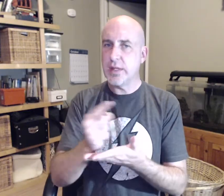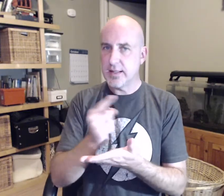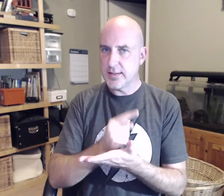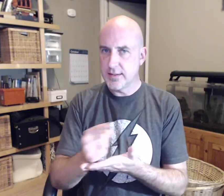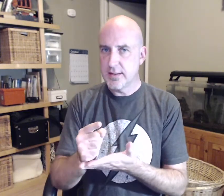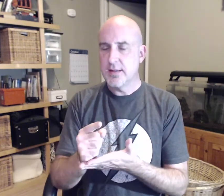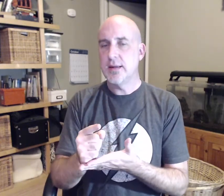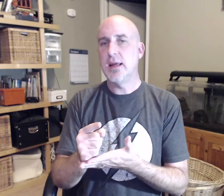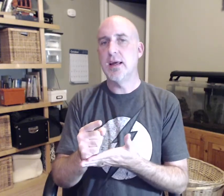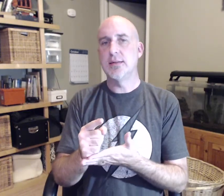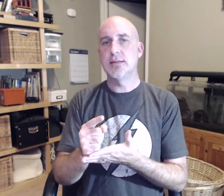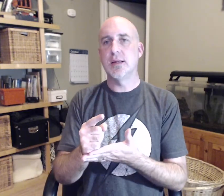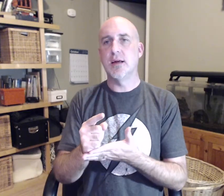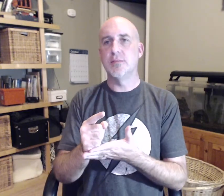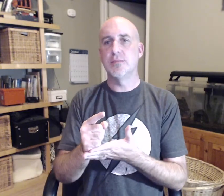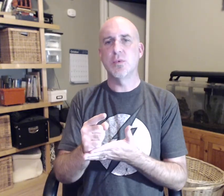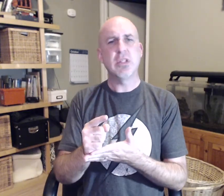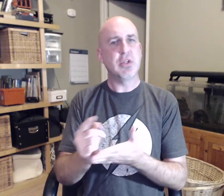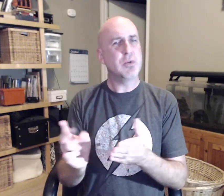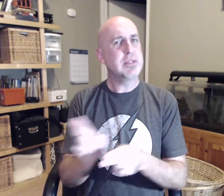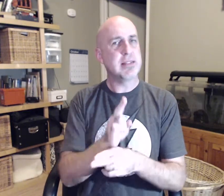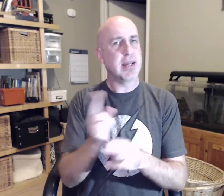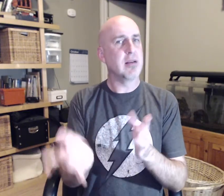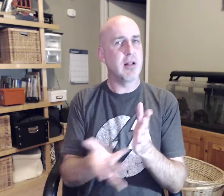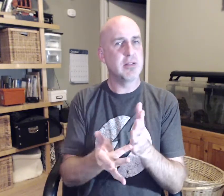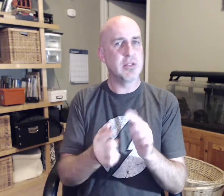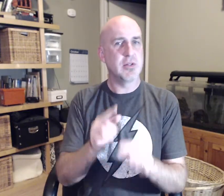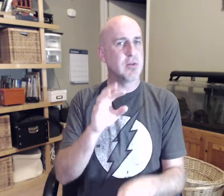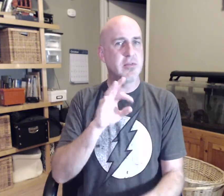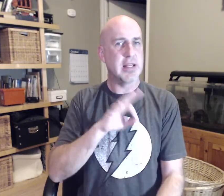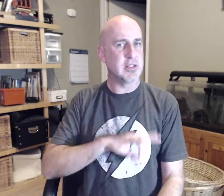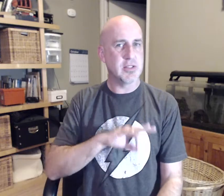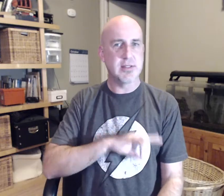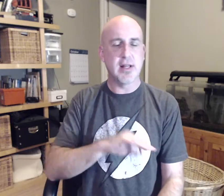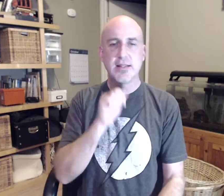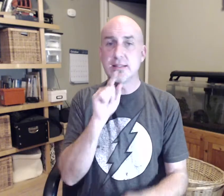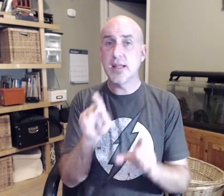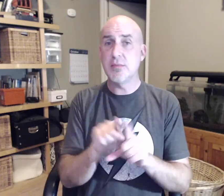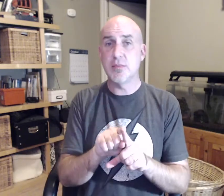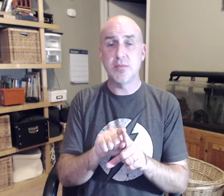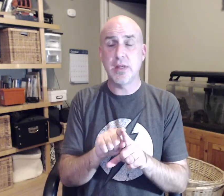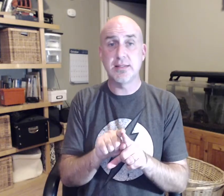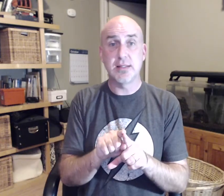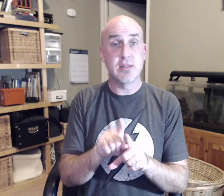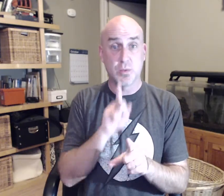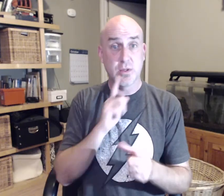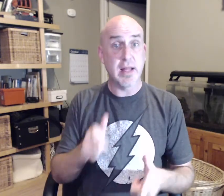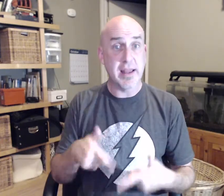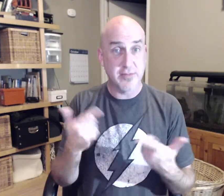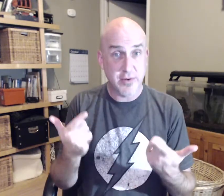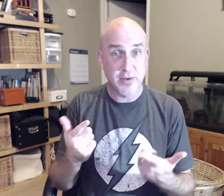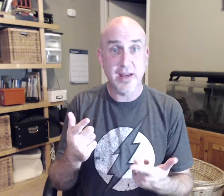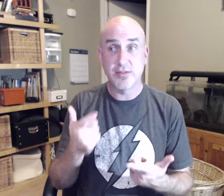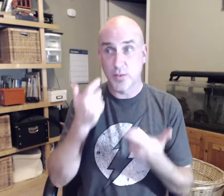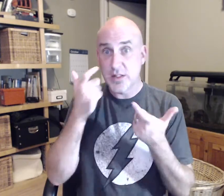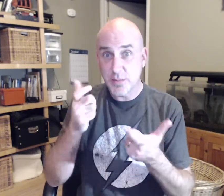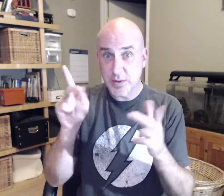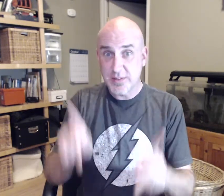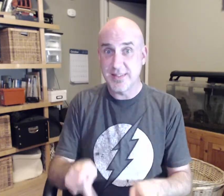week and really use the technology to your advantage. It's not the same as it is in real life where you have to watch a person, you have